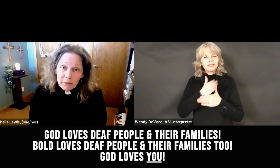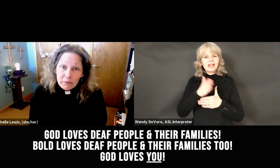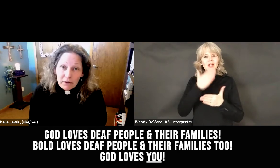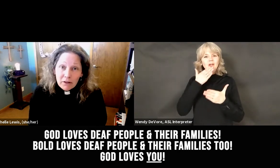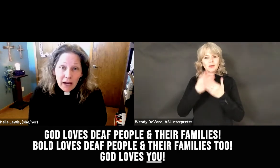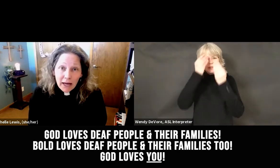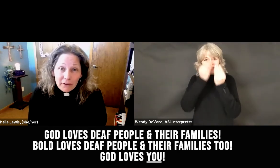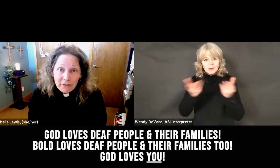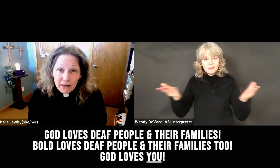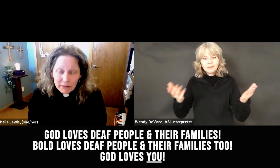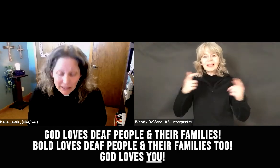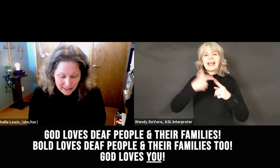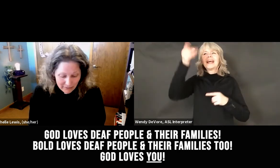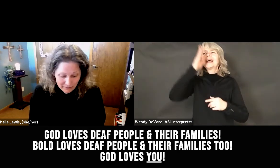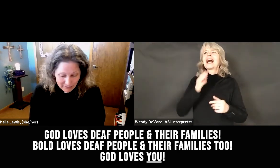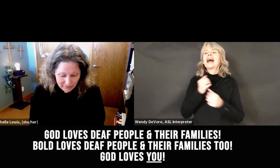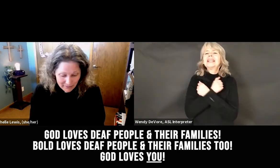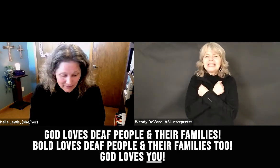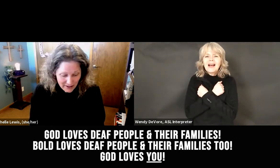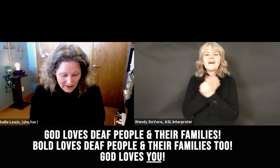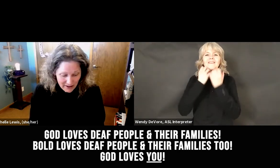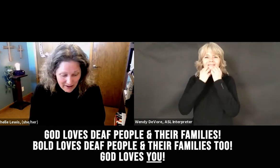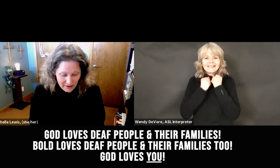deaf people and their families.